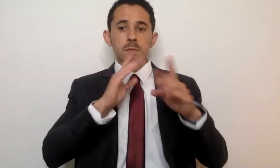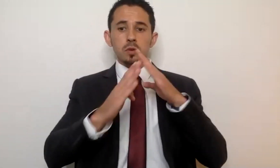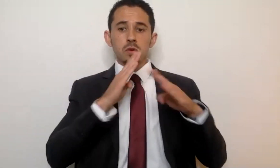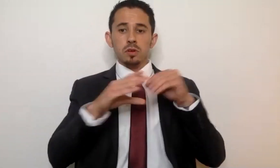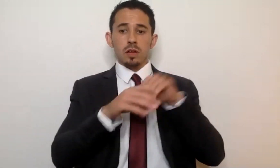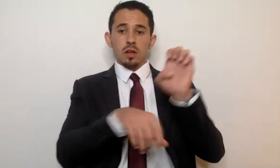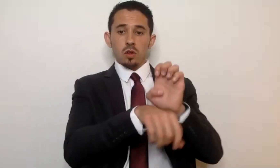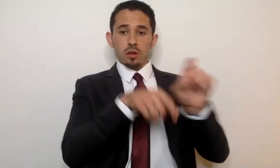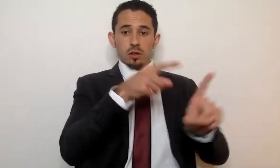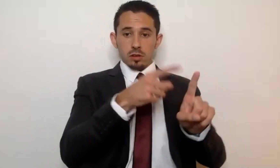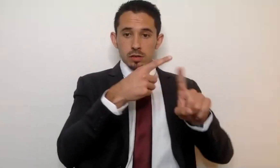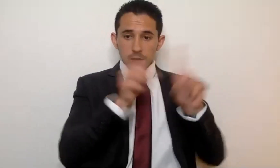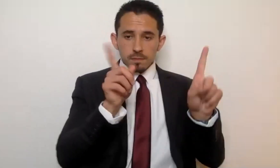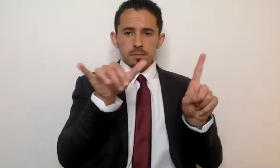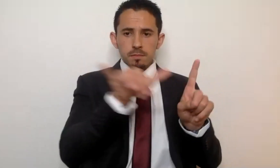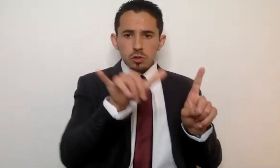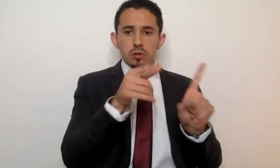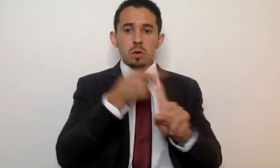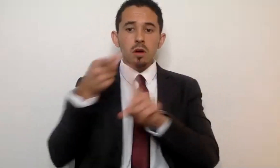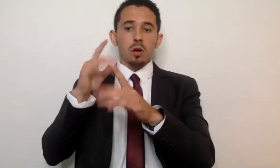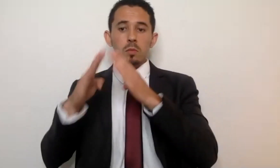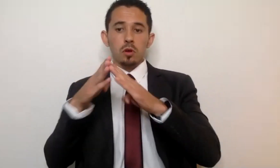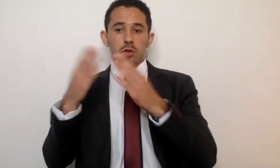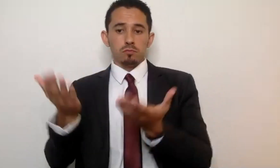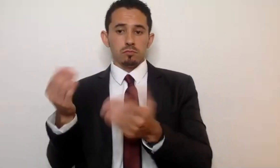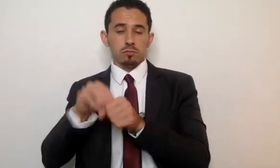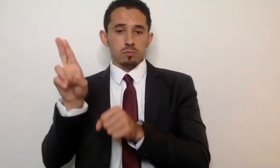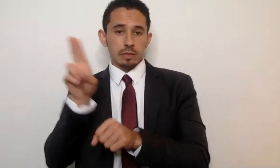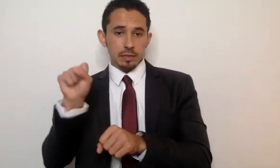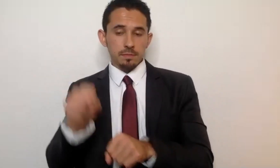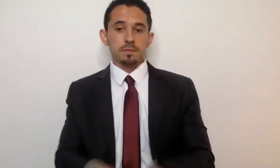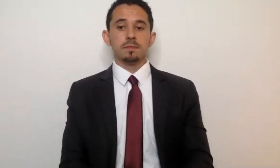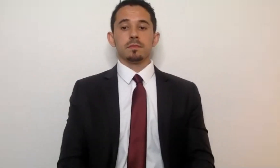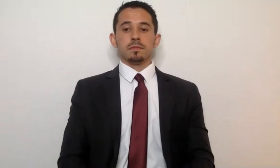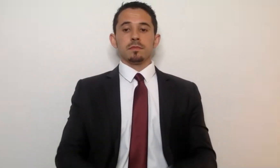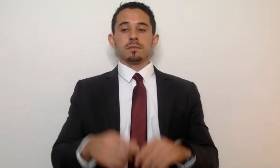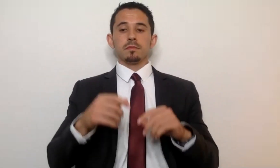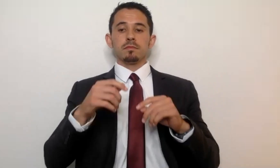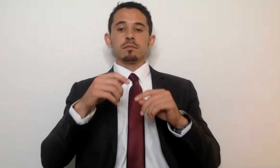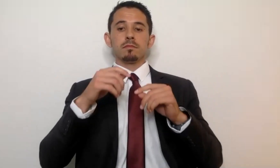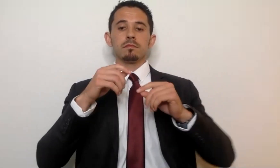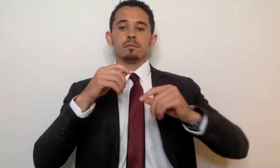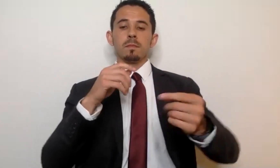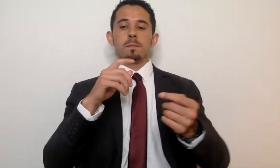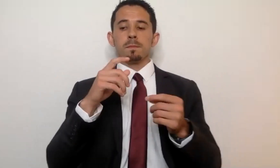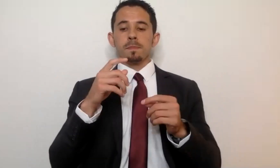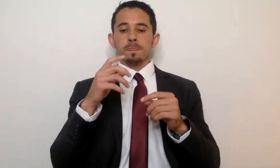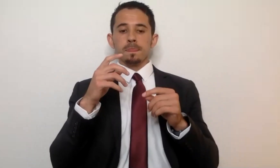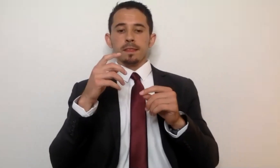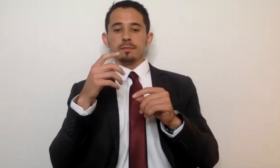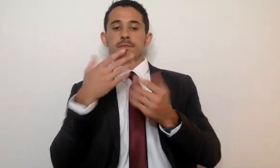It says, how do you think the deaf community in Ecuador is similar or different from the community that you interviewed here in the United States?